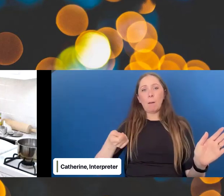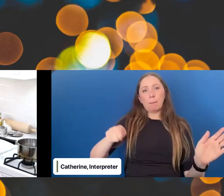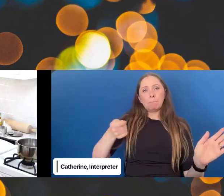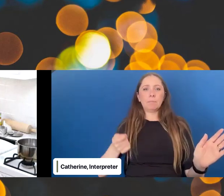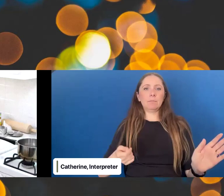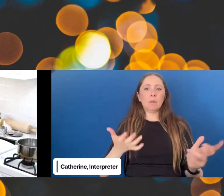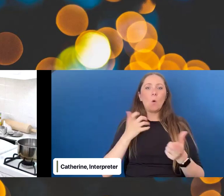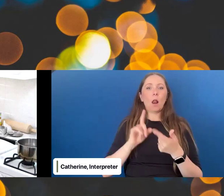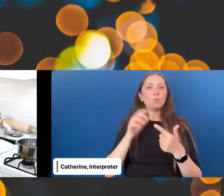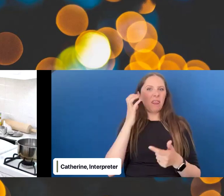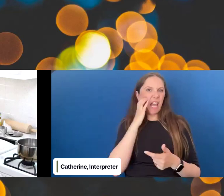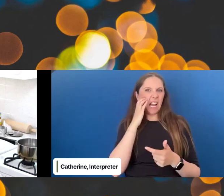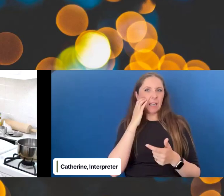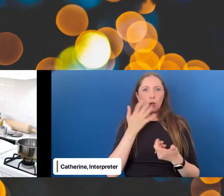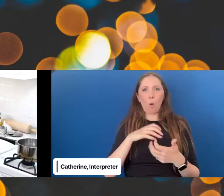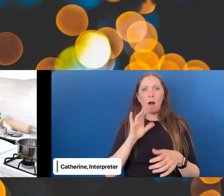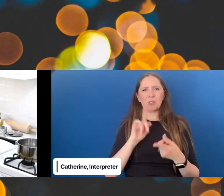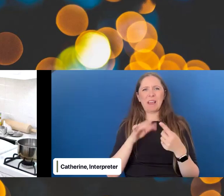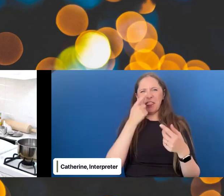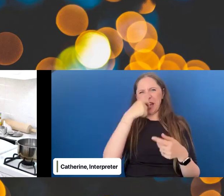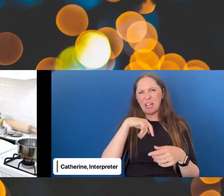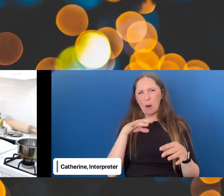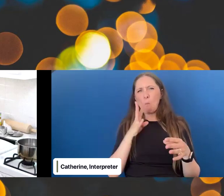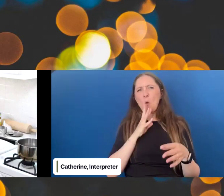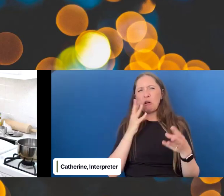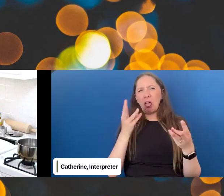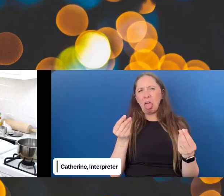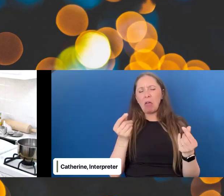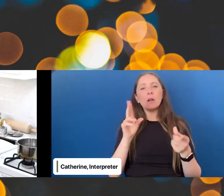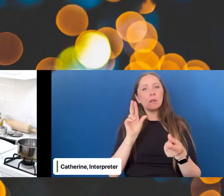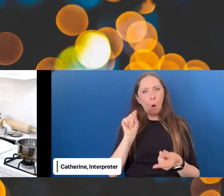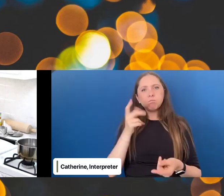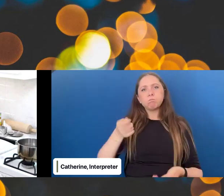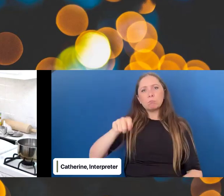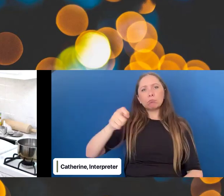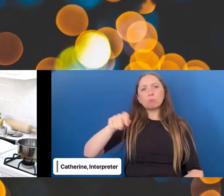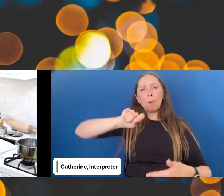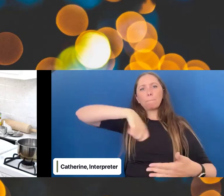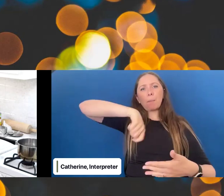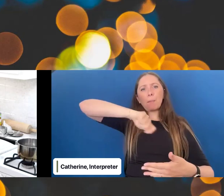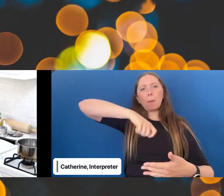Because you want it to thicken up once you heat it up. So 2.5, boom, in there.